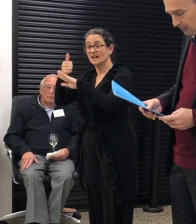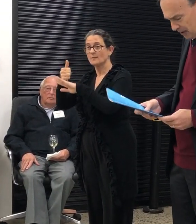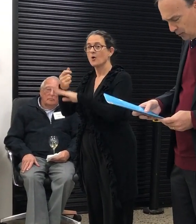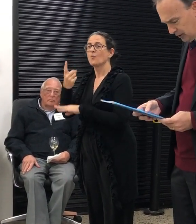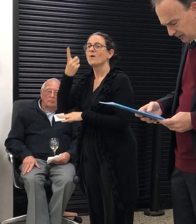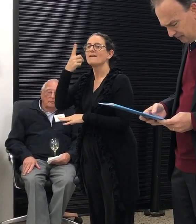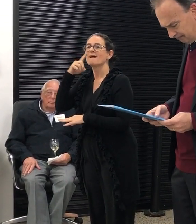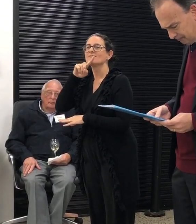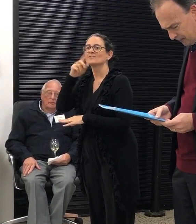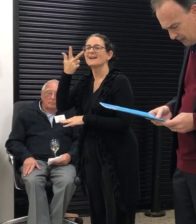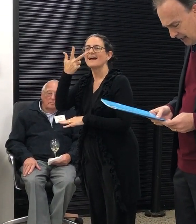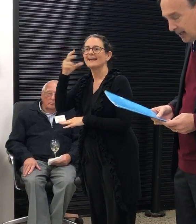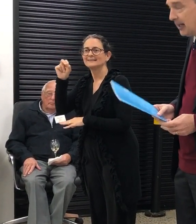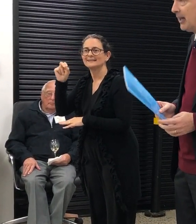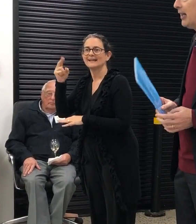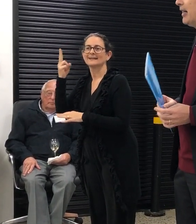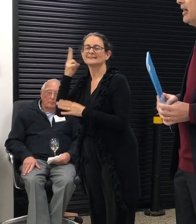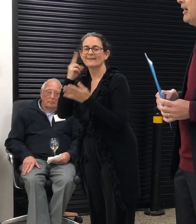around the developing world.